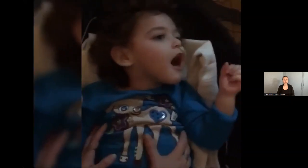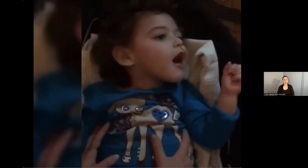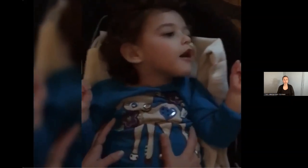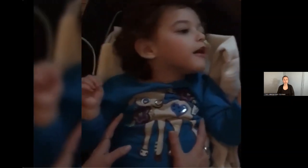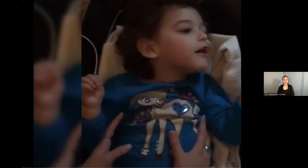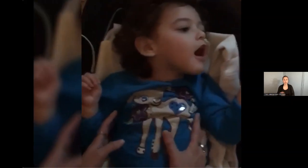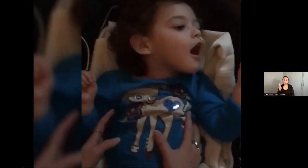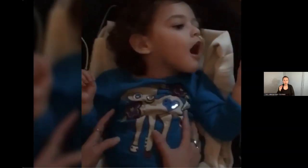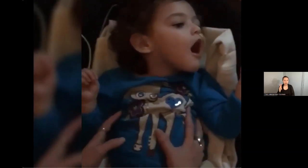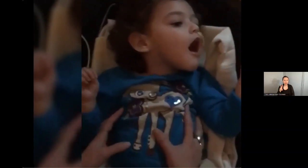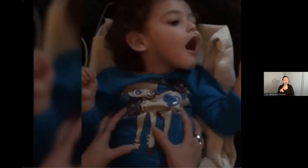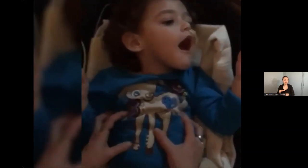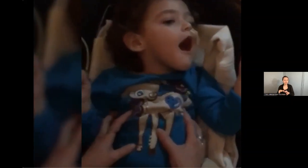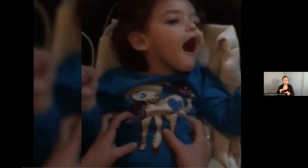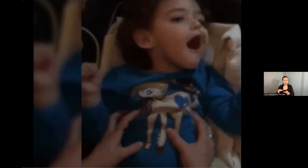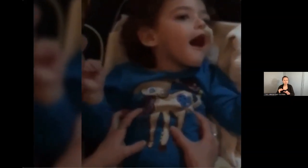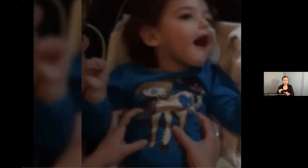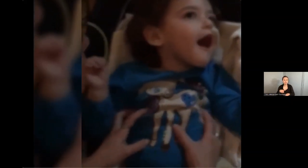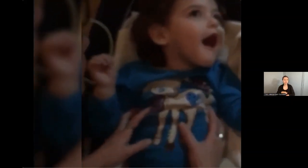Wow.